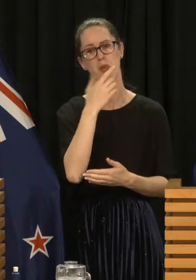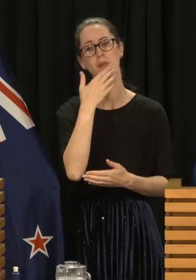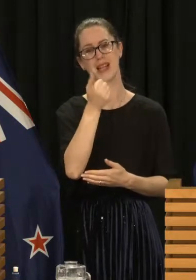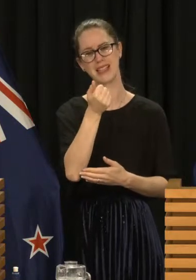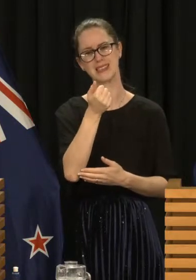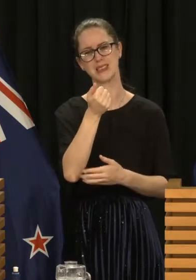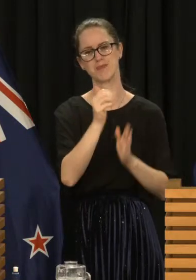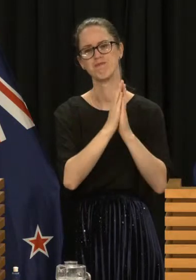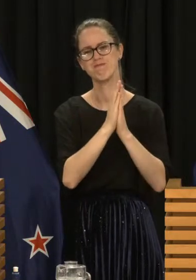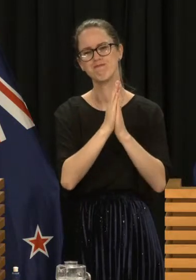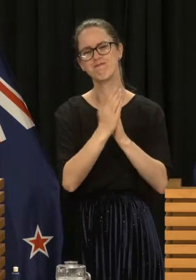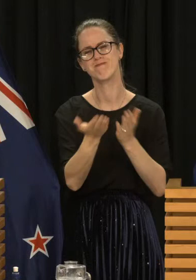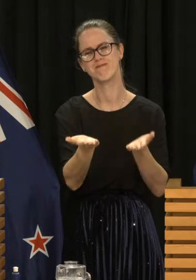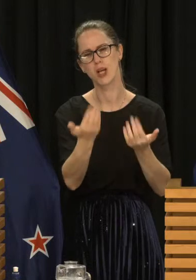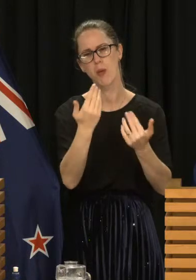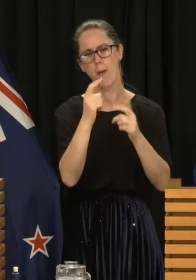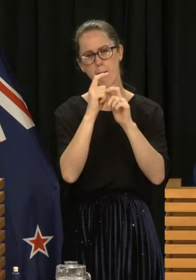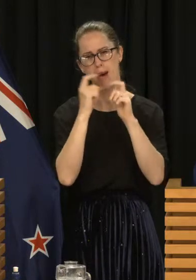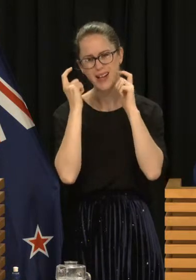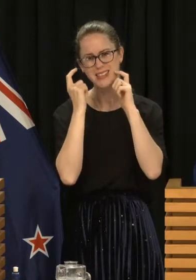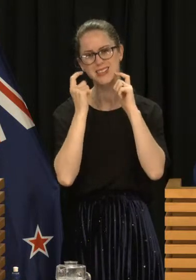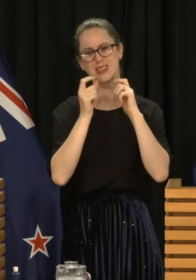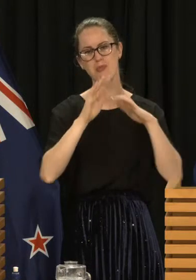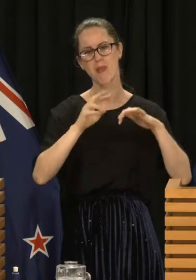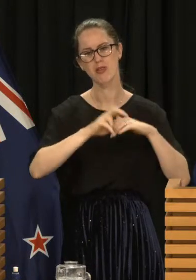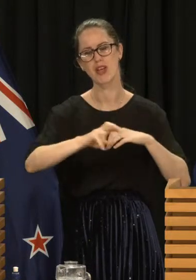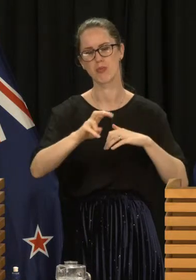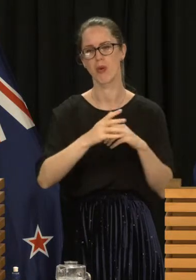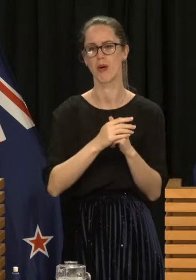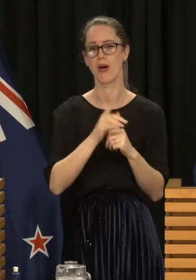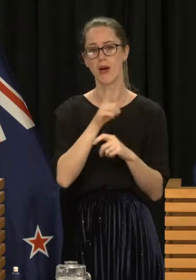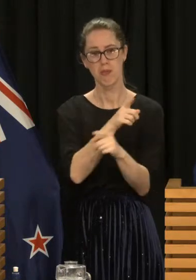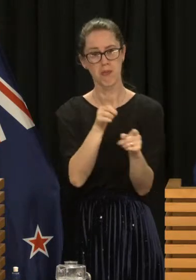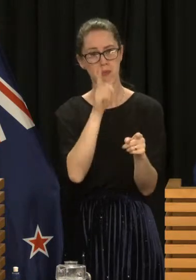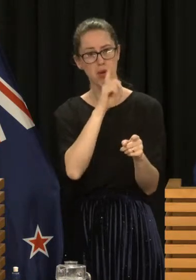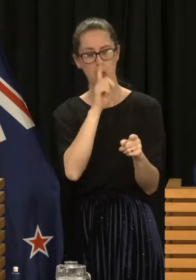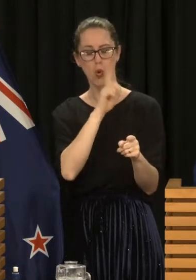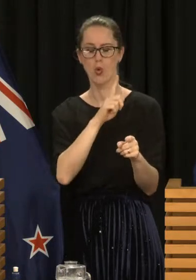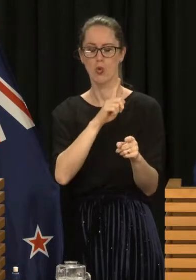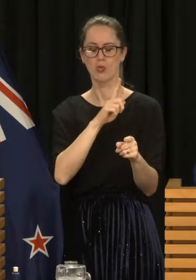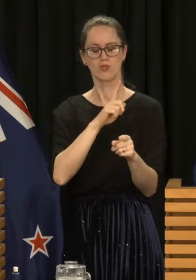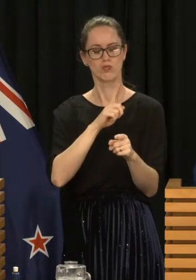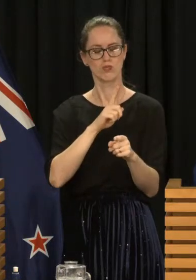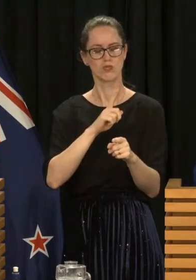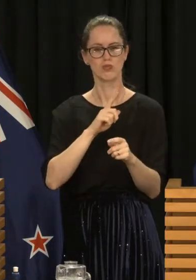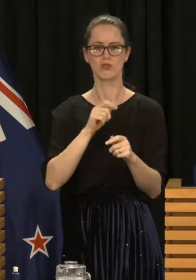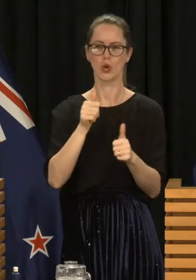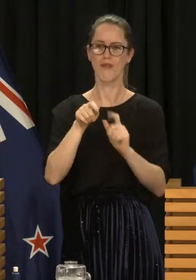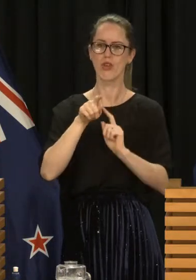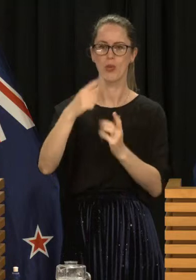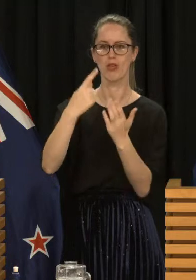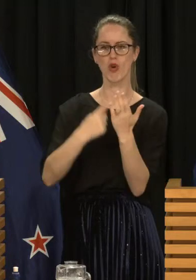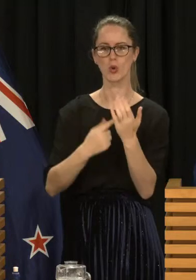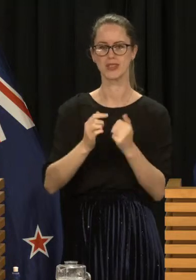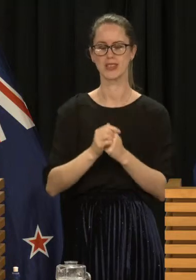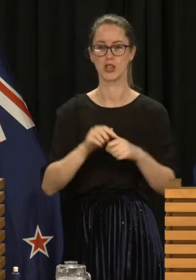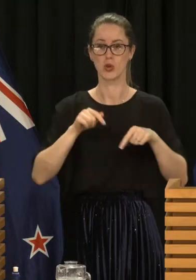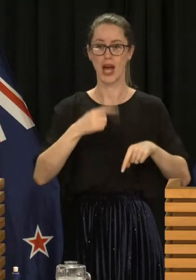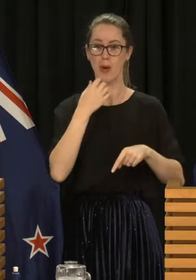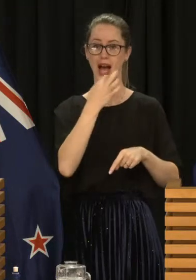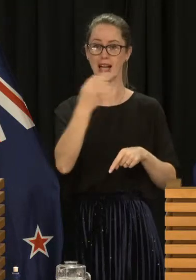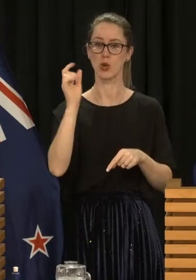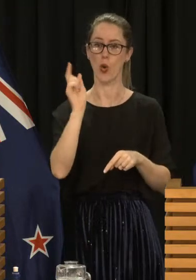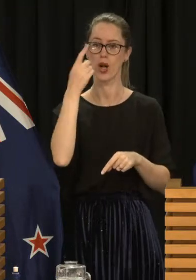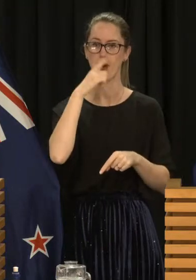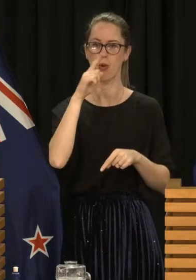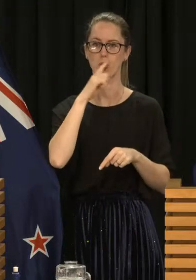to wear masks. What we've seen is that we've got a good degree of goodwill towards that. If you look today, for example, at what we asked Aucklanders to do today, we saw a